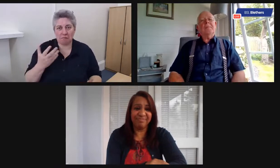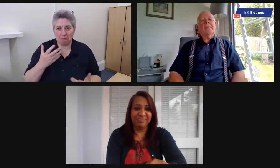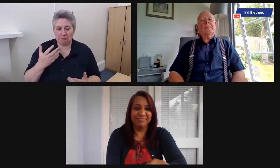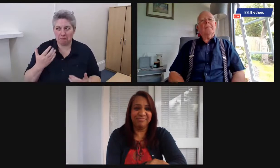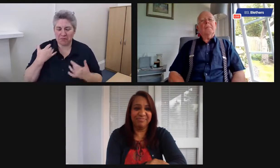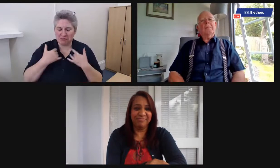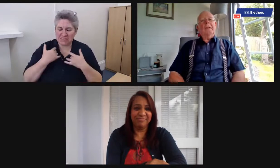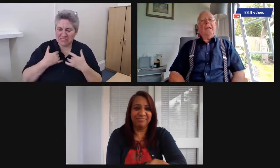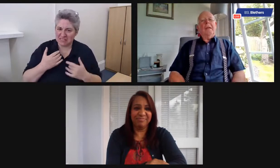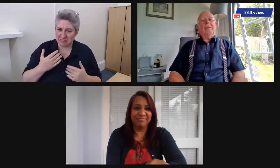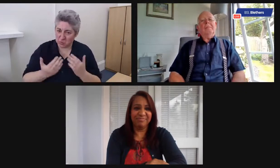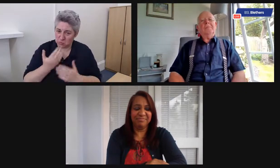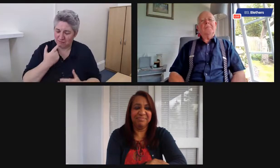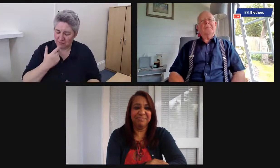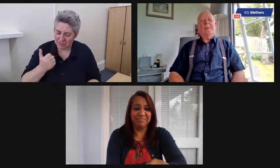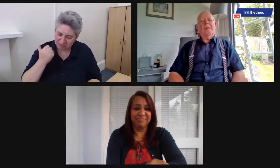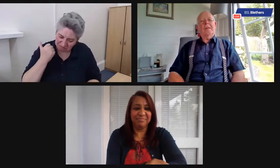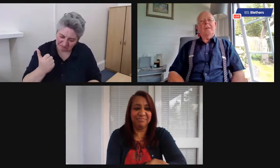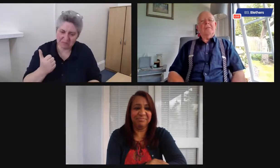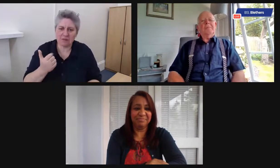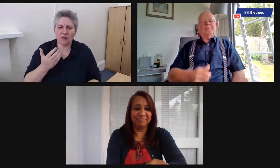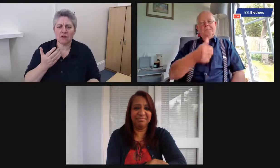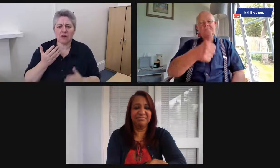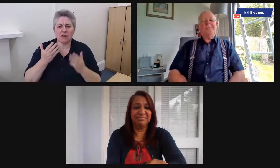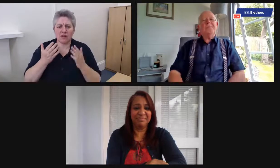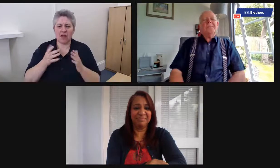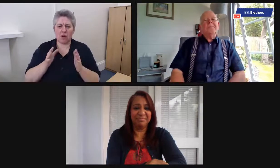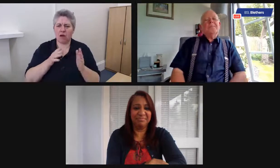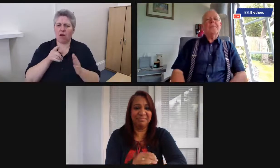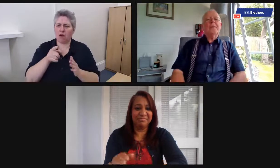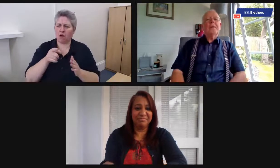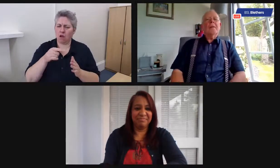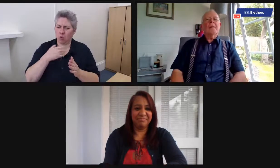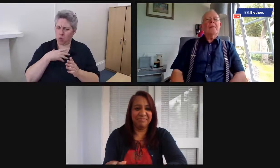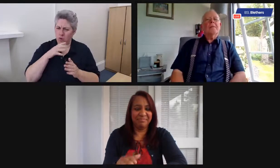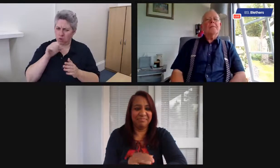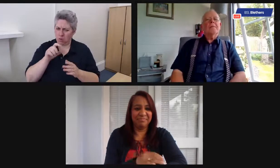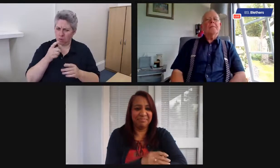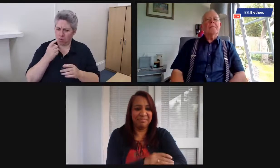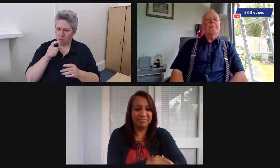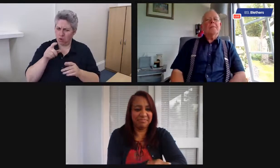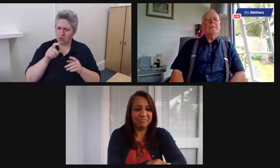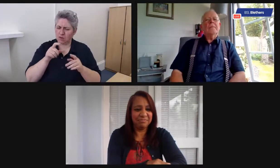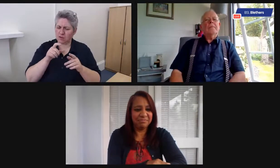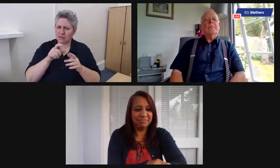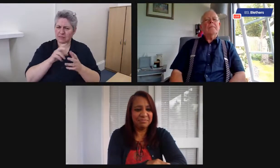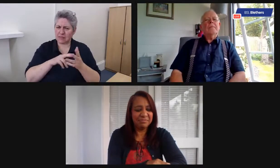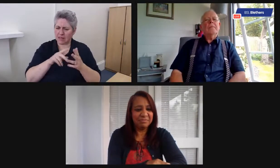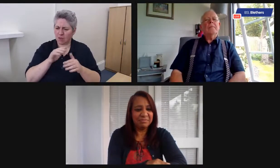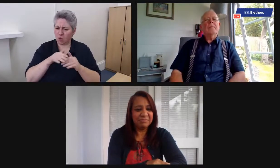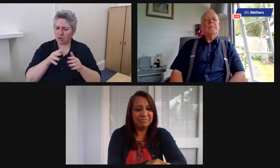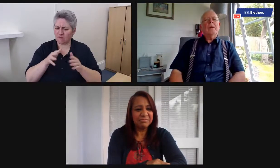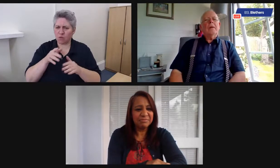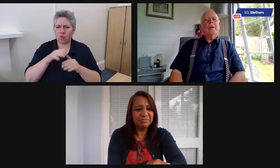yeah. positive about our nature. I mean, the hot boiling water, I've never heard of that and I will try it.